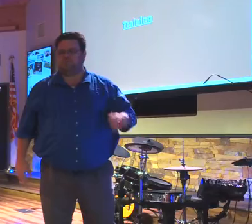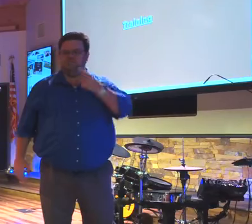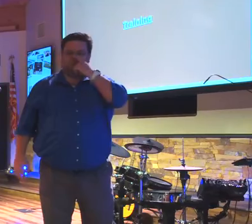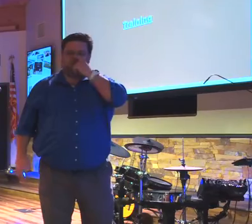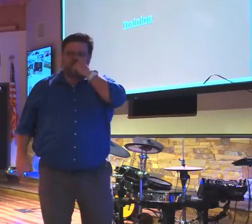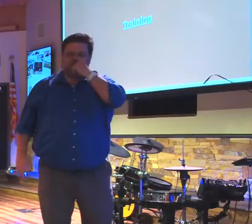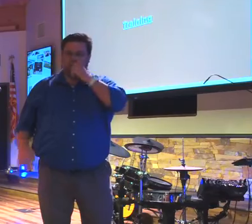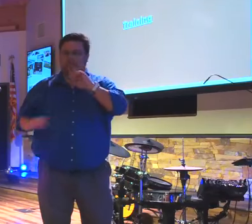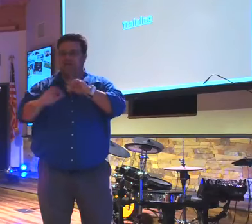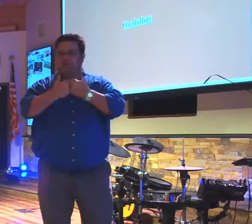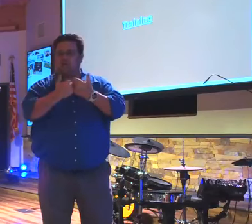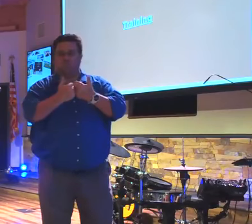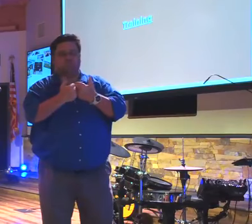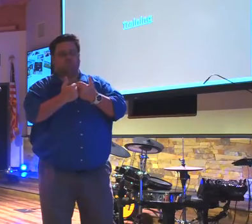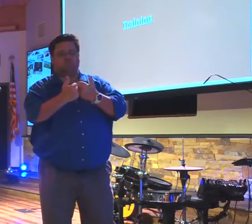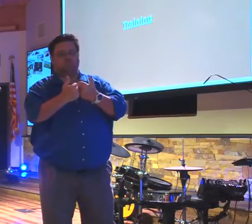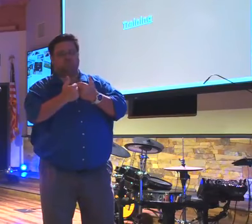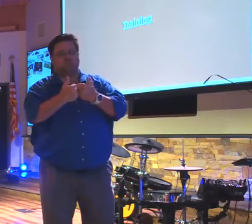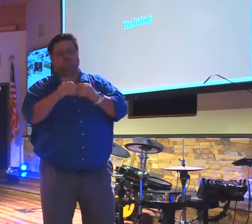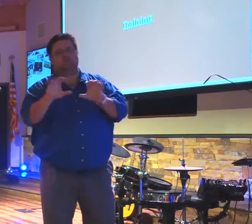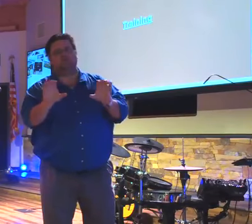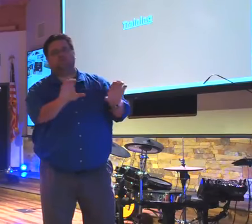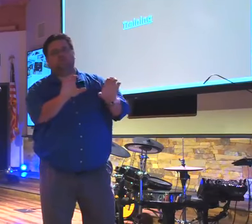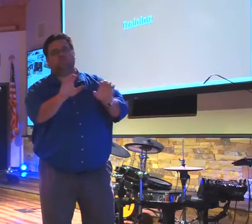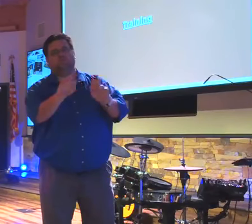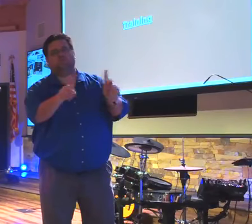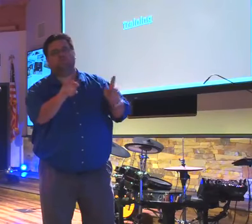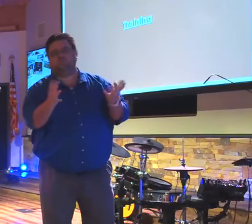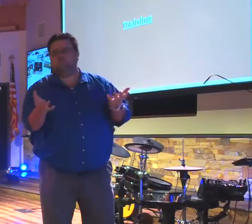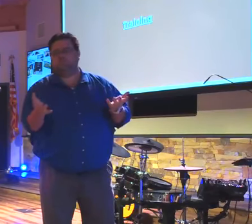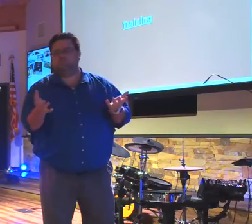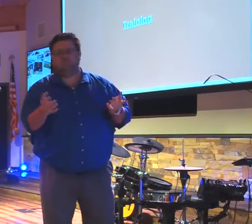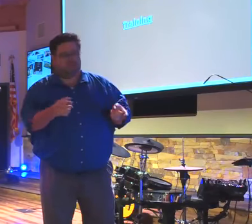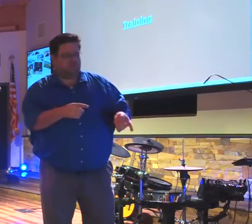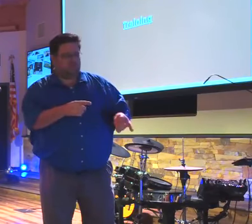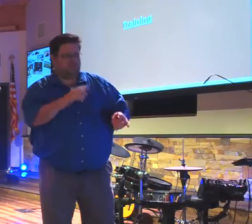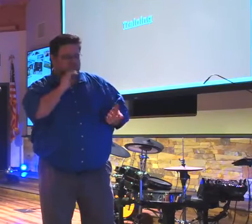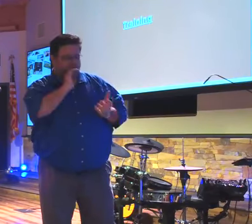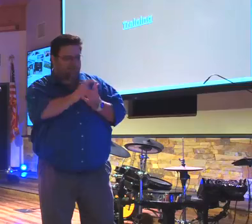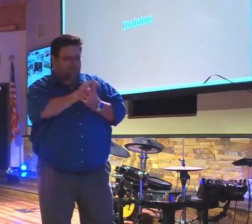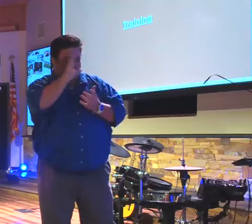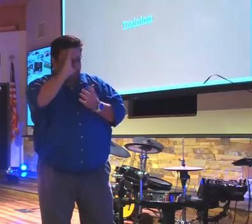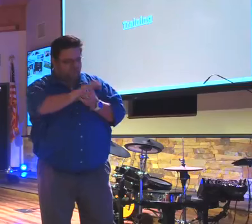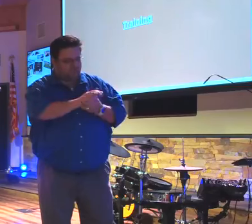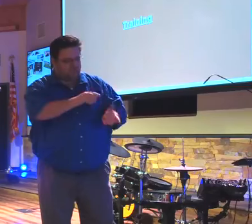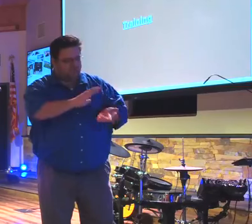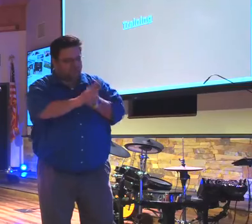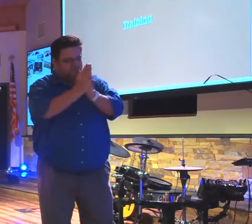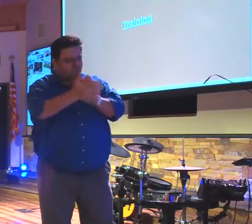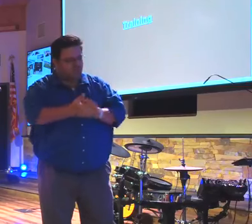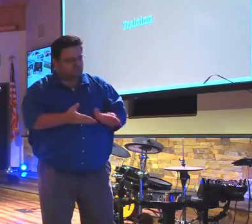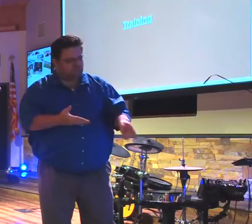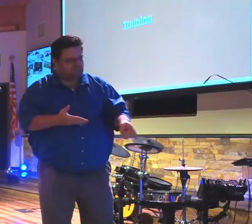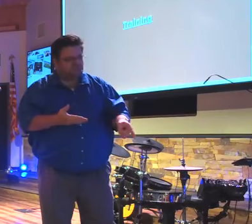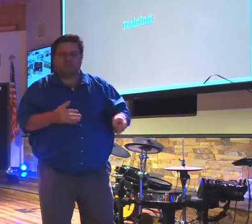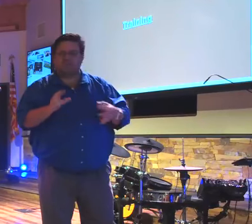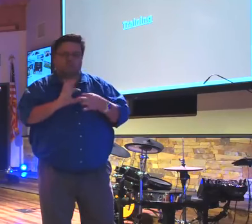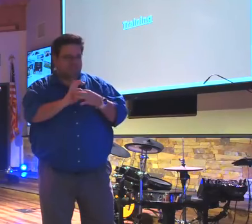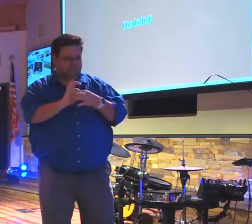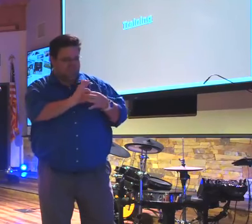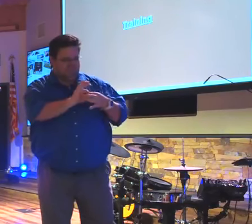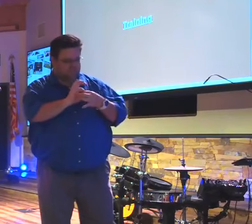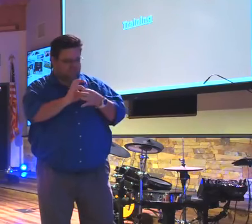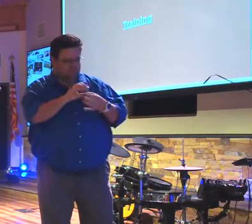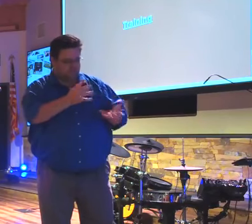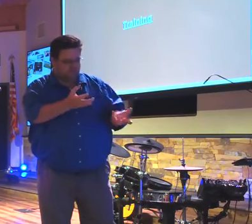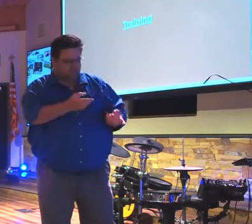How do you want them to treat people? What kind of spouse do you want them to be one day? What kind of a relationship do you want your